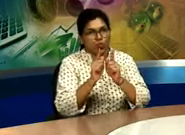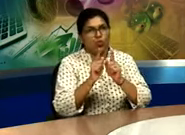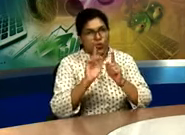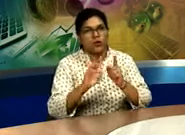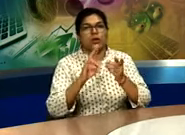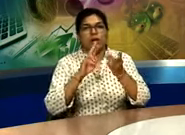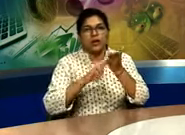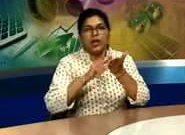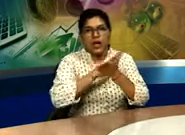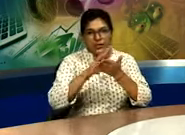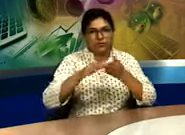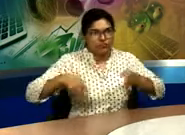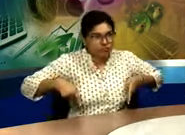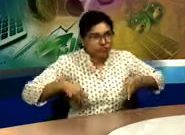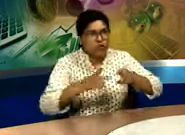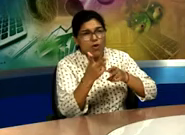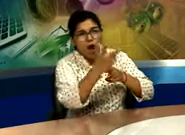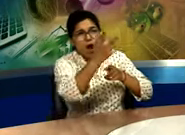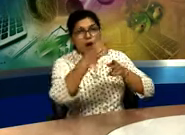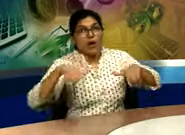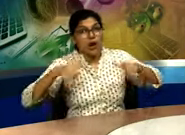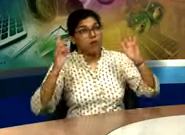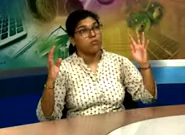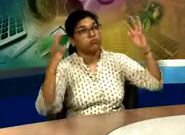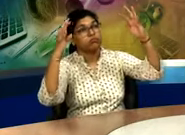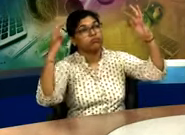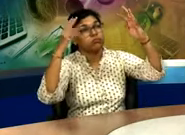This place is in Karnataka.